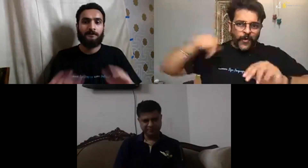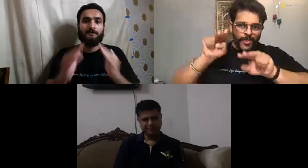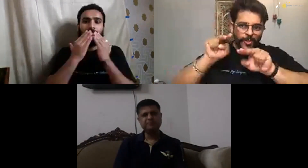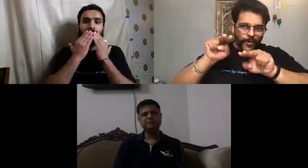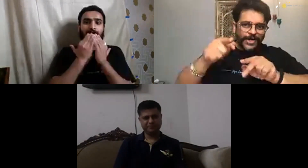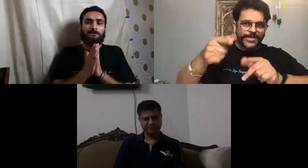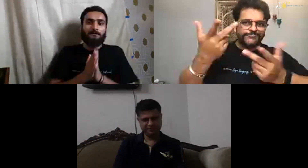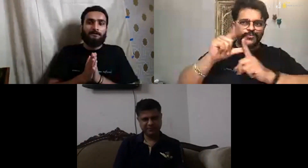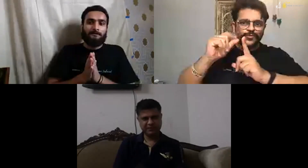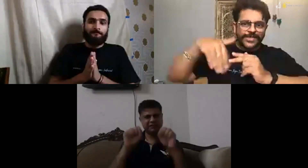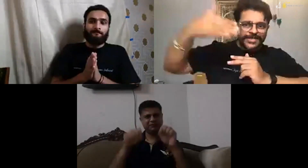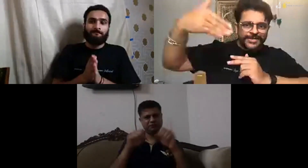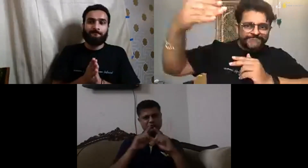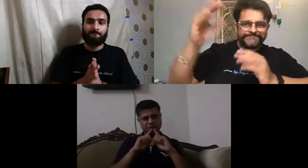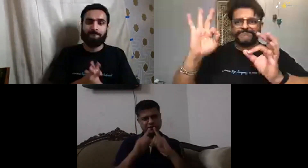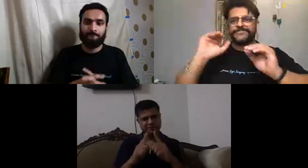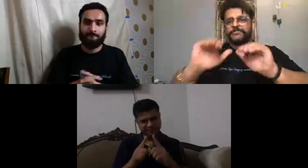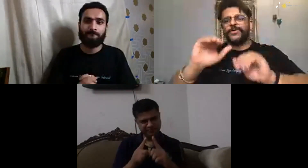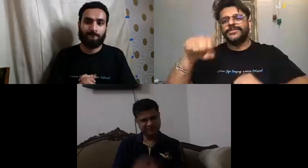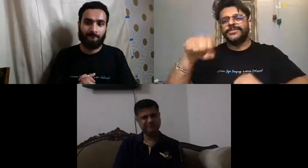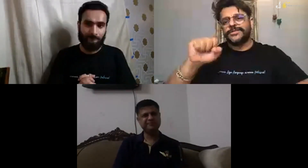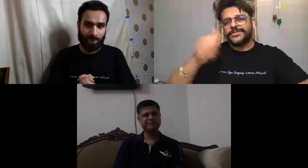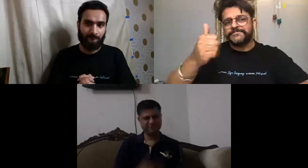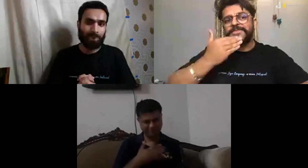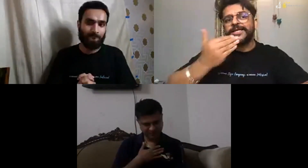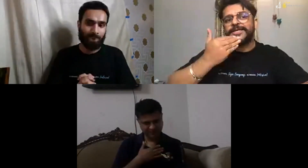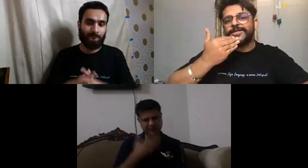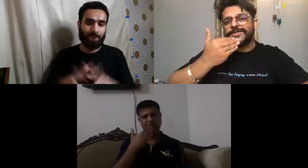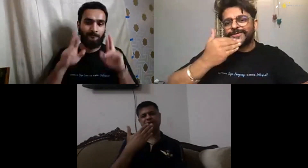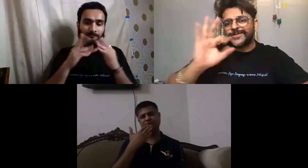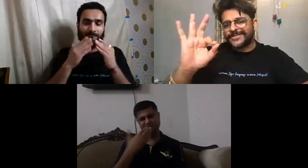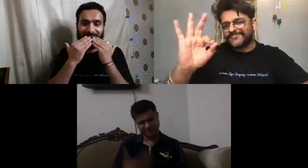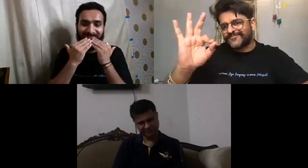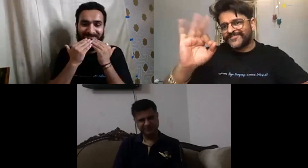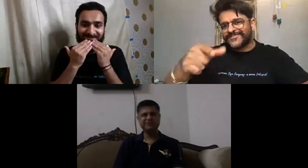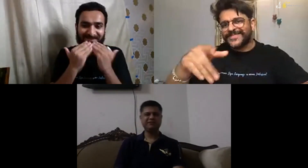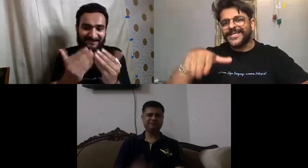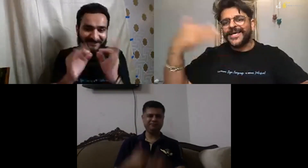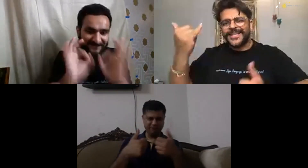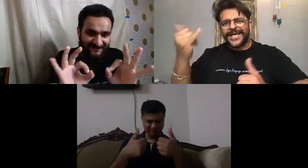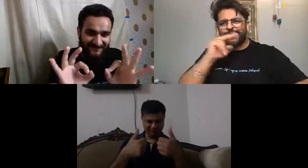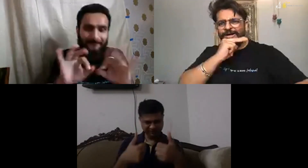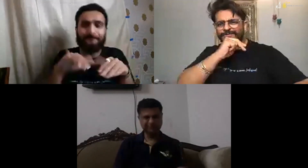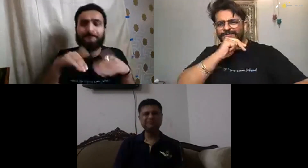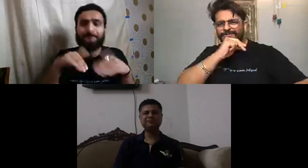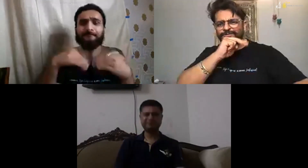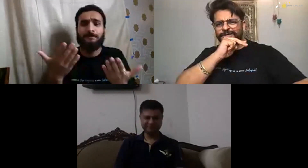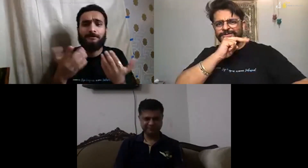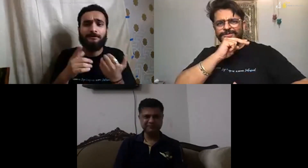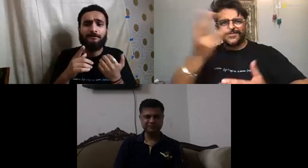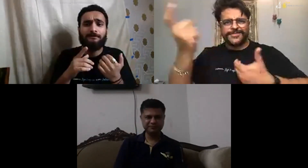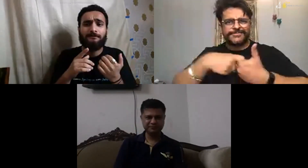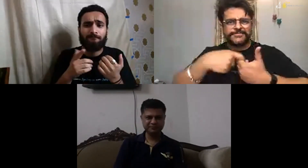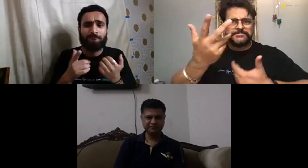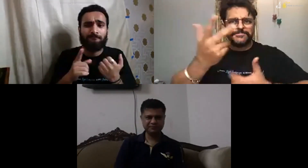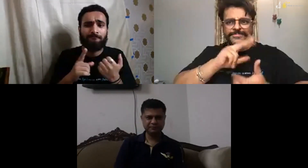So thank you. Hopefully, we look forward to the next ventures, and we'll definitely support you. Thank you. Thank you so much for joining in. Now